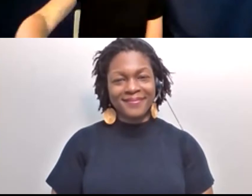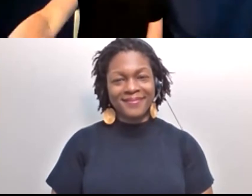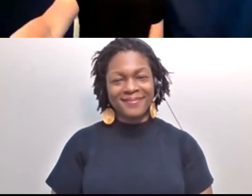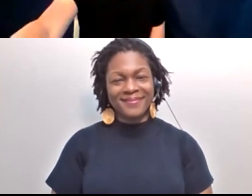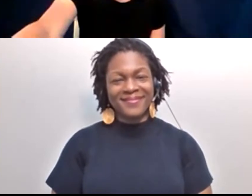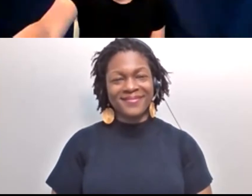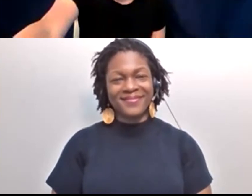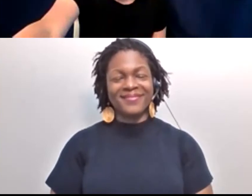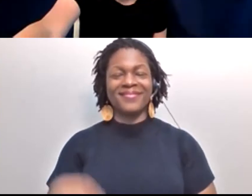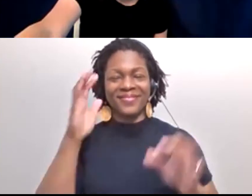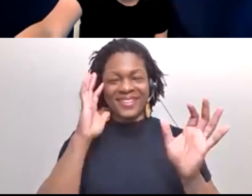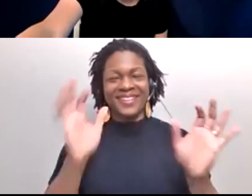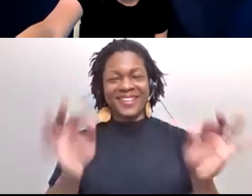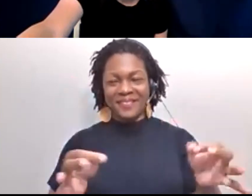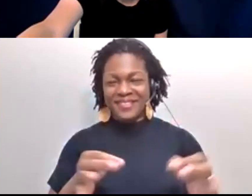Definitely.